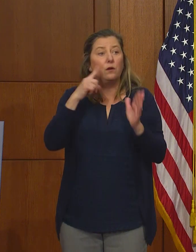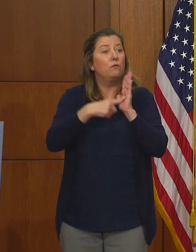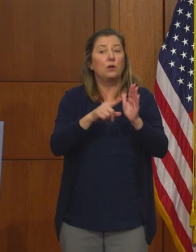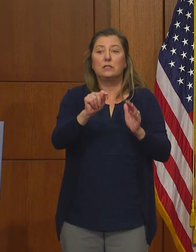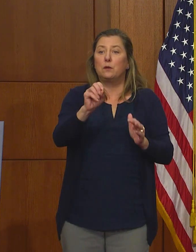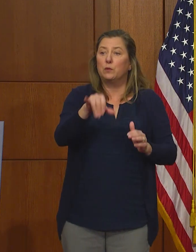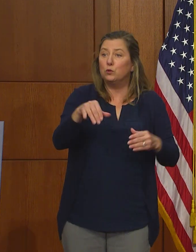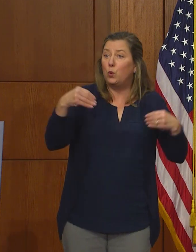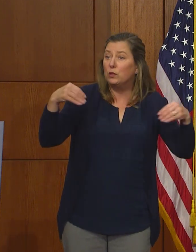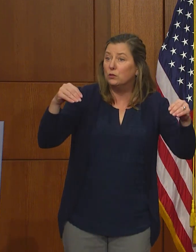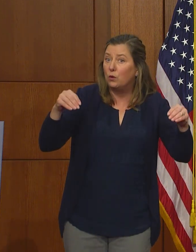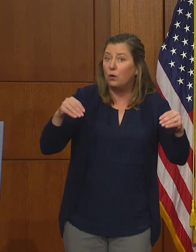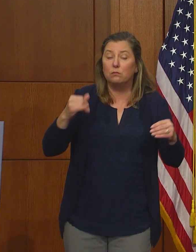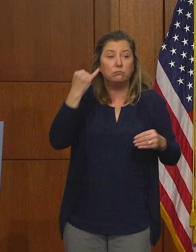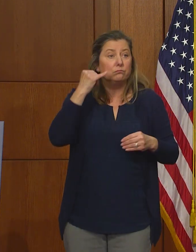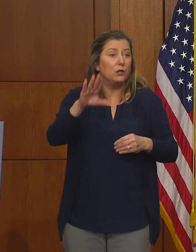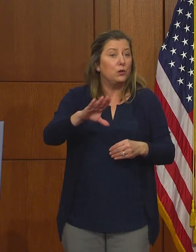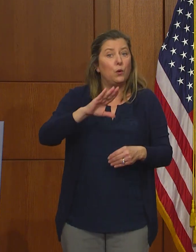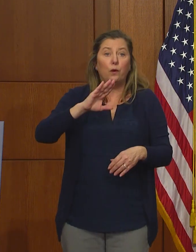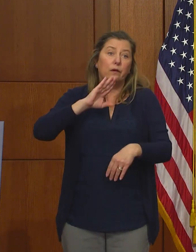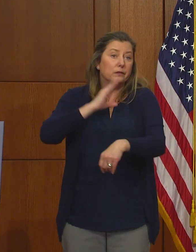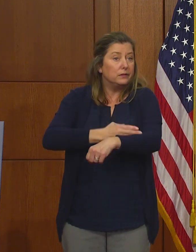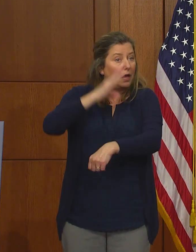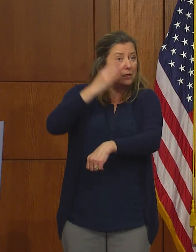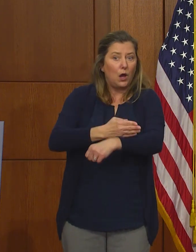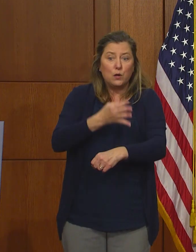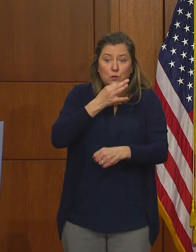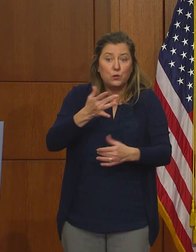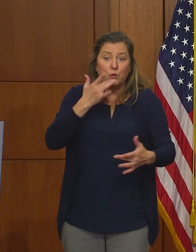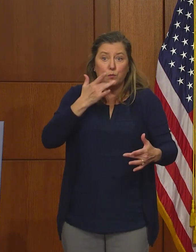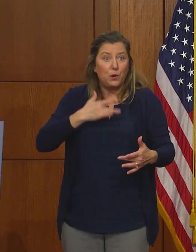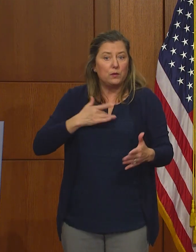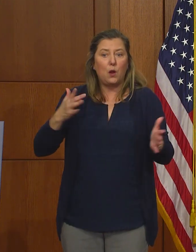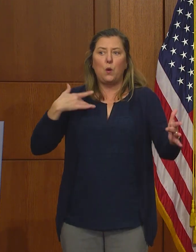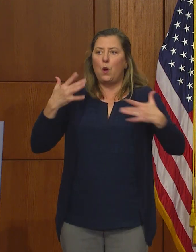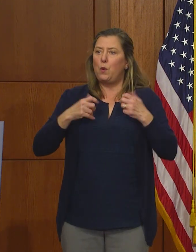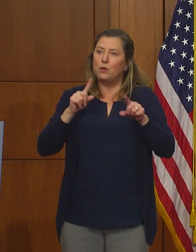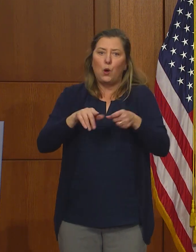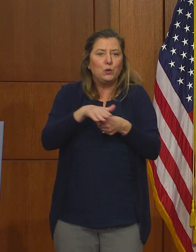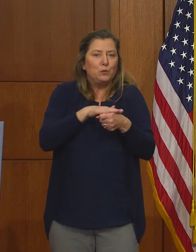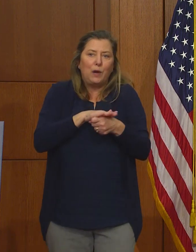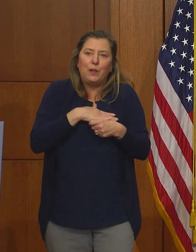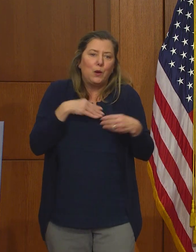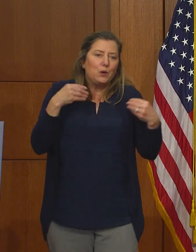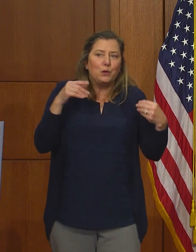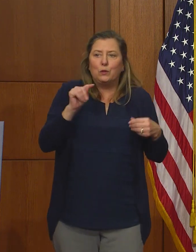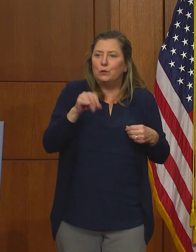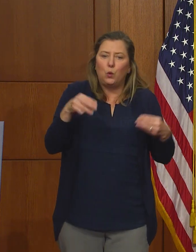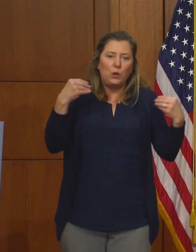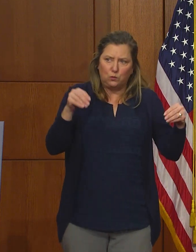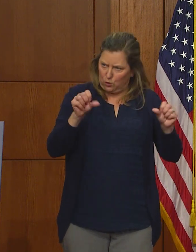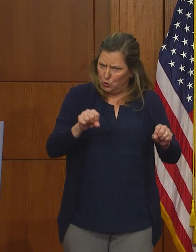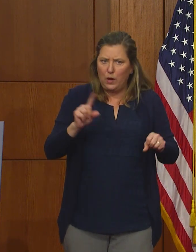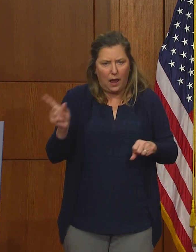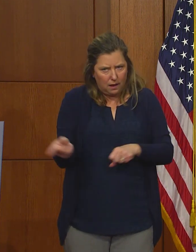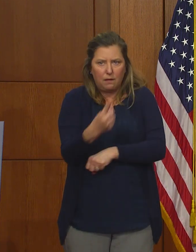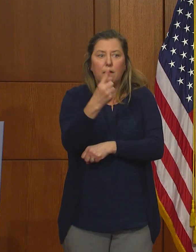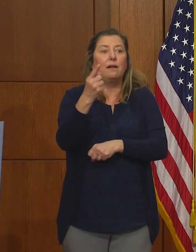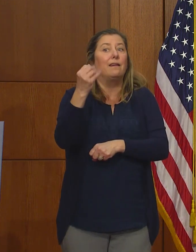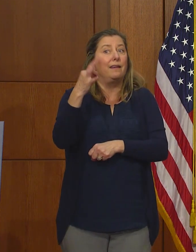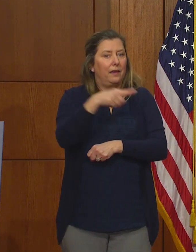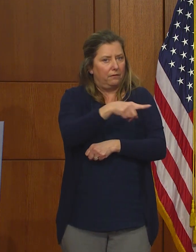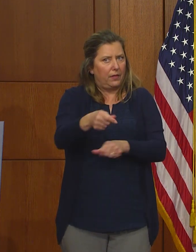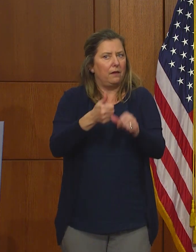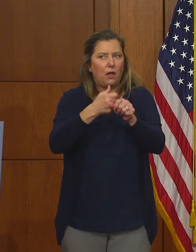for example. If your son or daughter has a birthday coming up and you want to go to the local Main Street toy store, you can do that so long as they're abiding